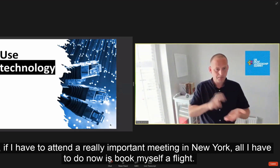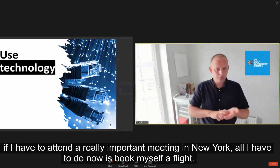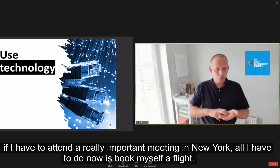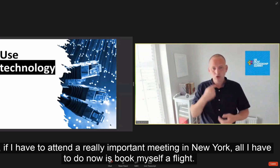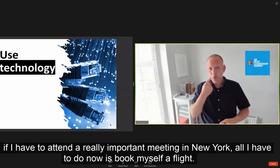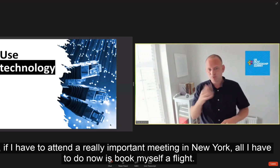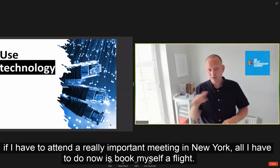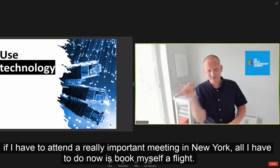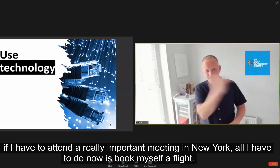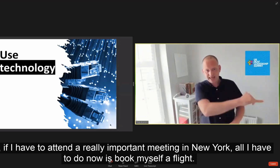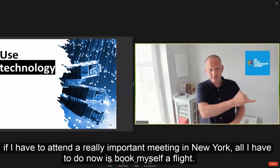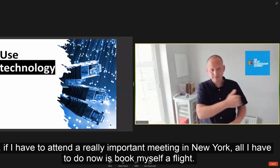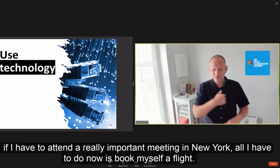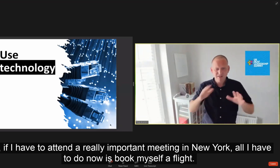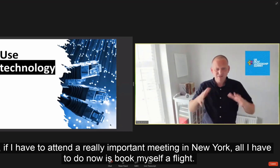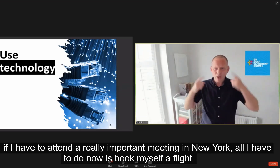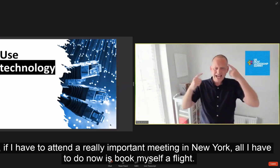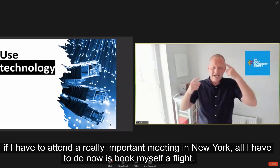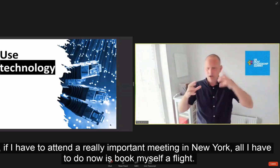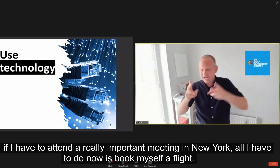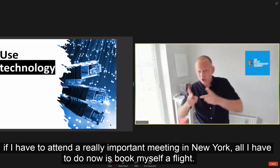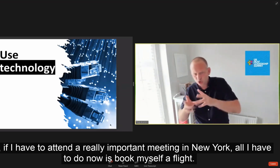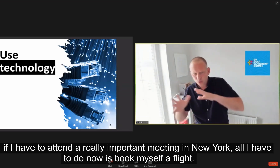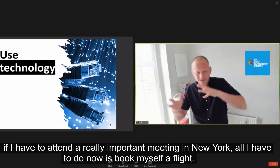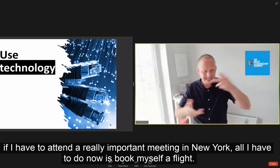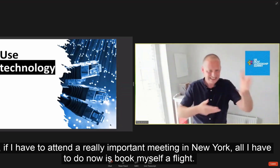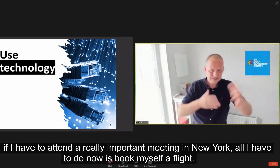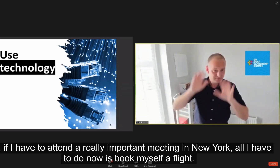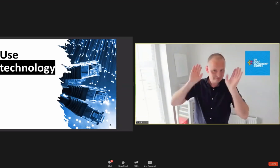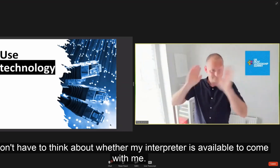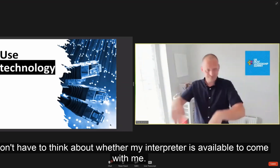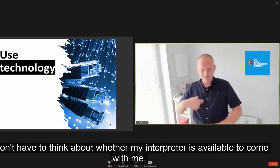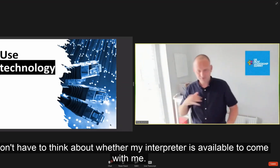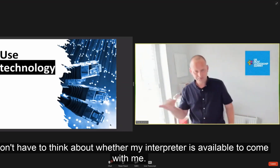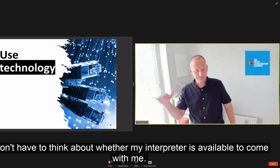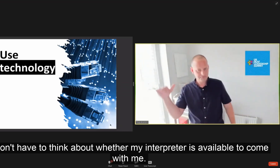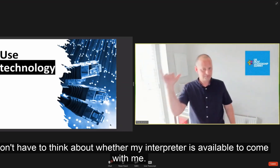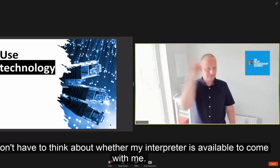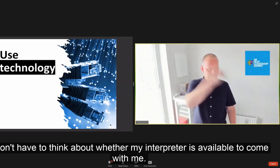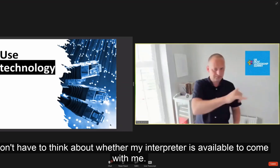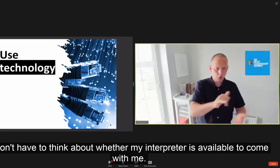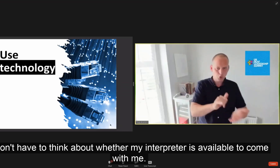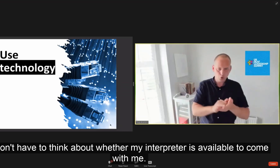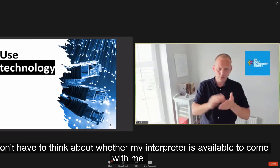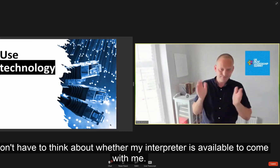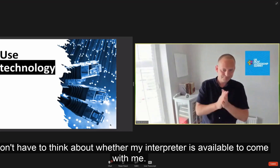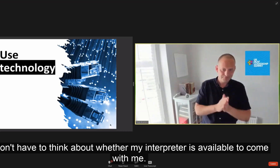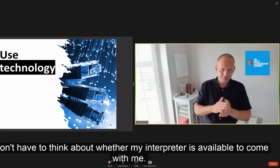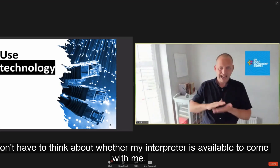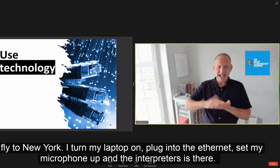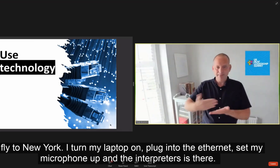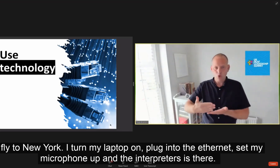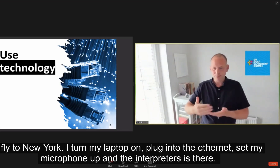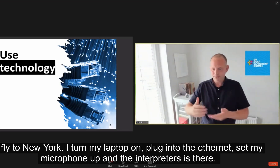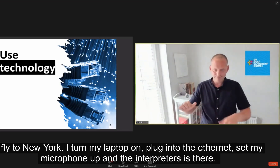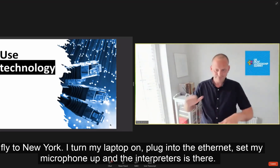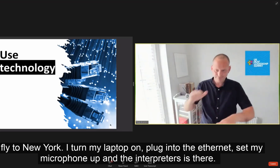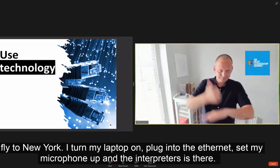now, all I do is I book myself a flight. I don't have to think about whether an interpreter is available to come with me. I fly to New York. I turn